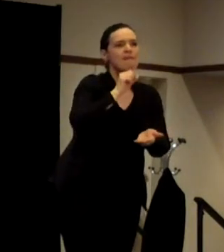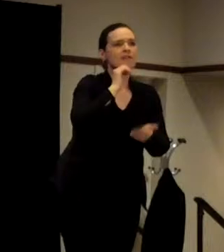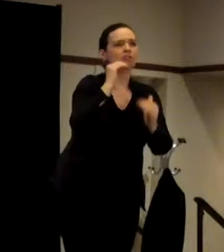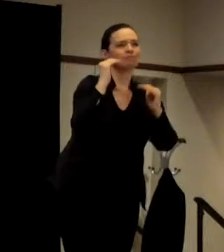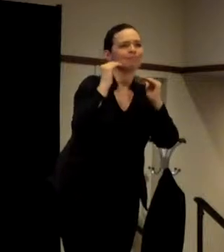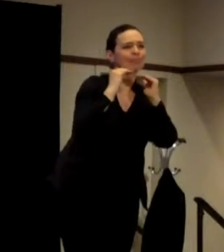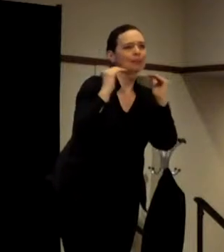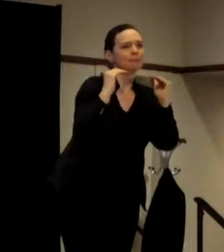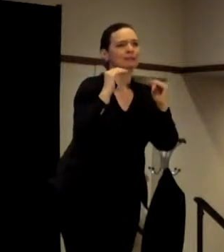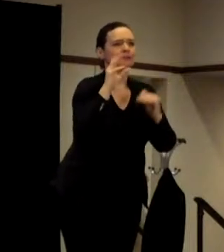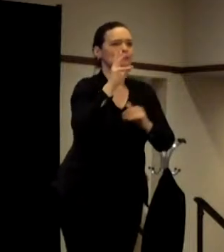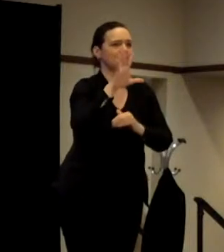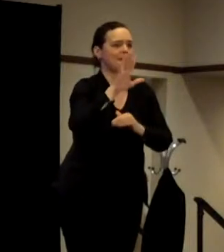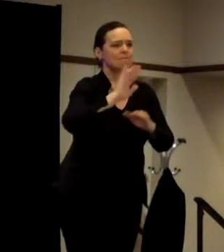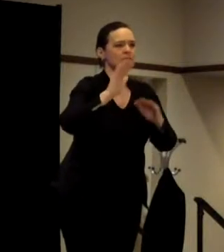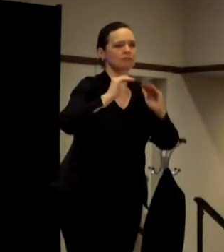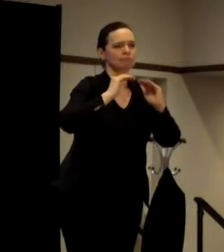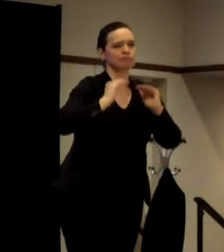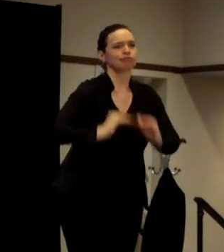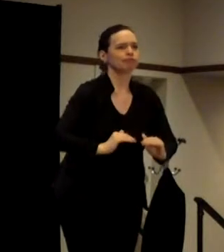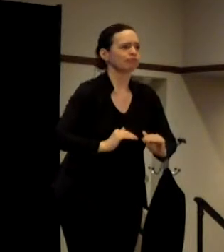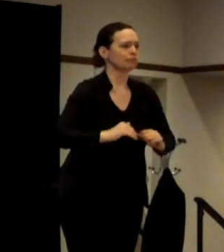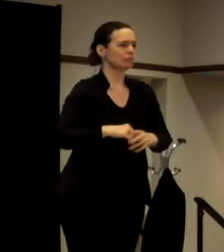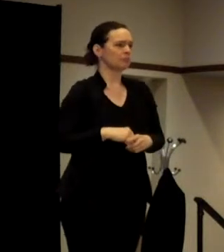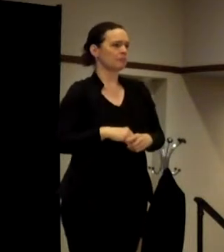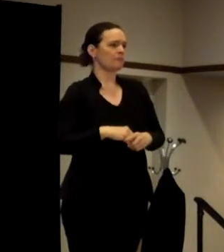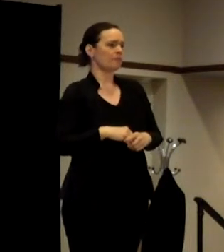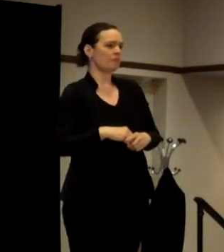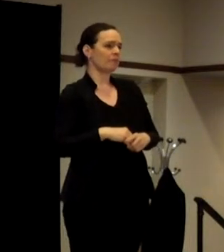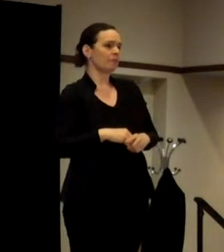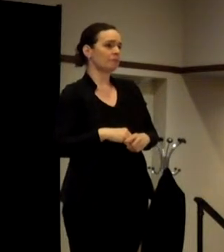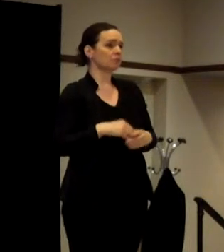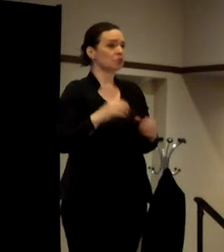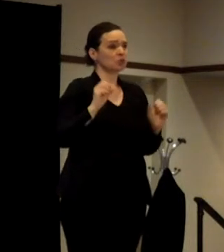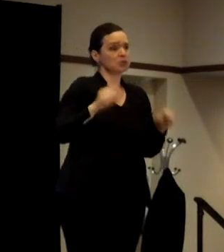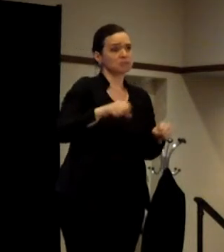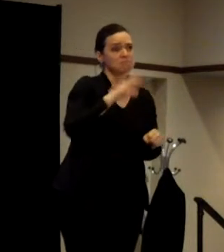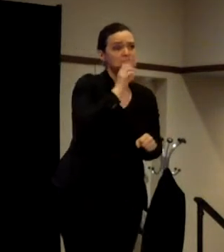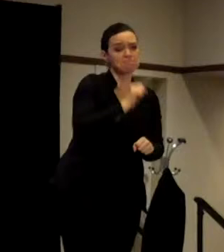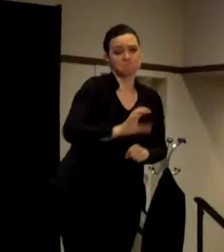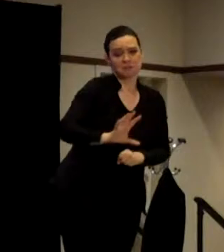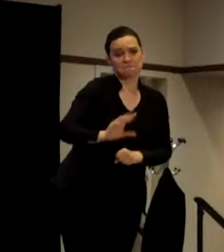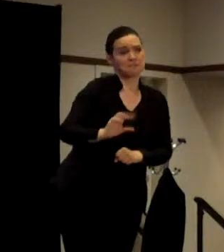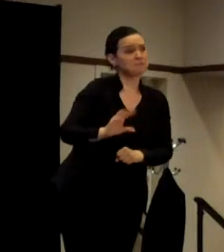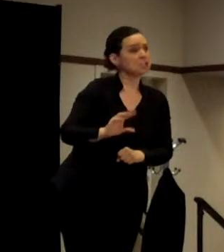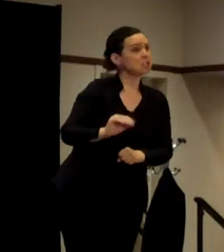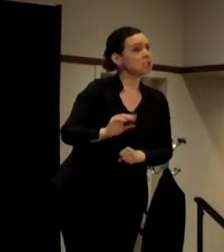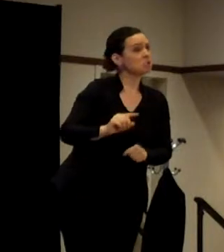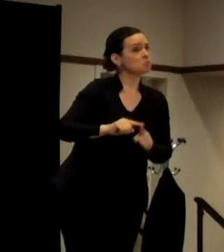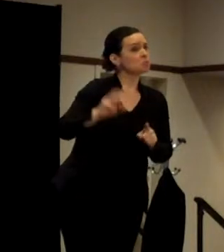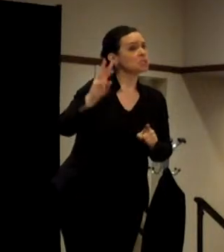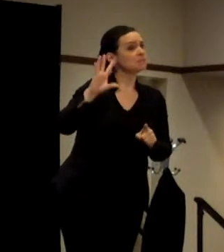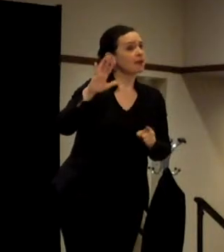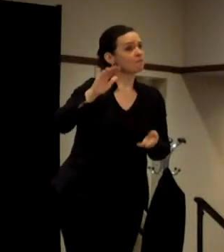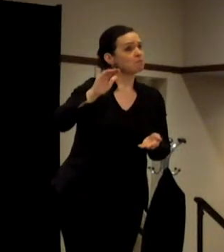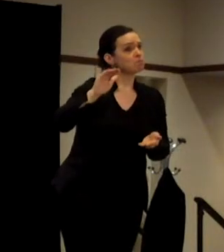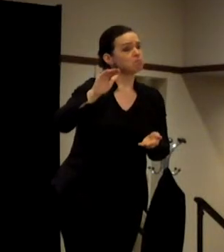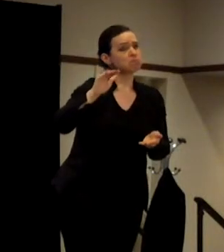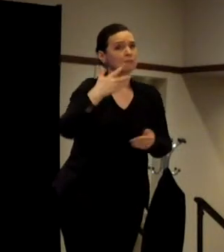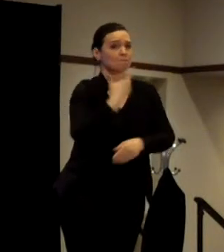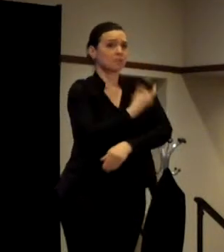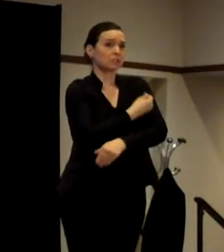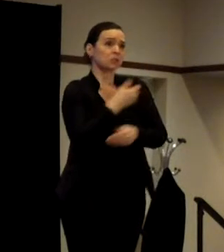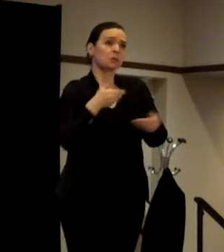to 65 age group. Right now, we've had bad outcomes with people as young younger than 50, but I think we